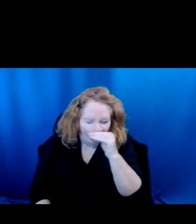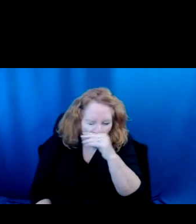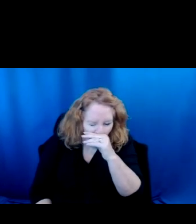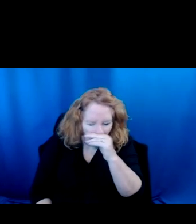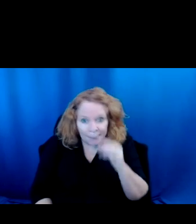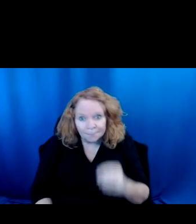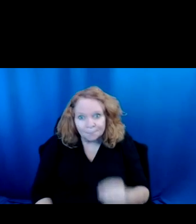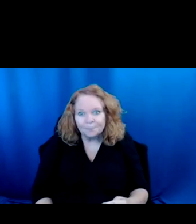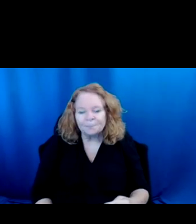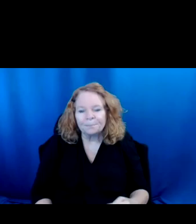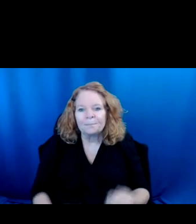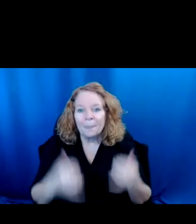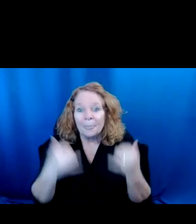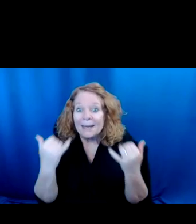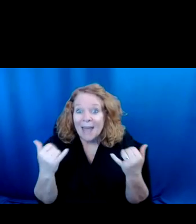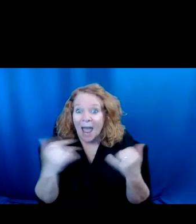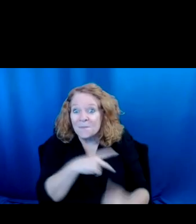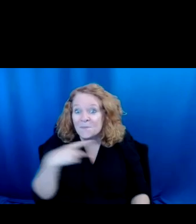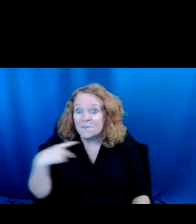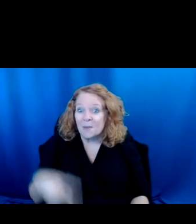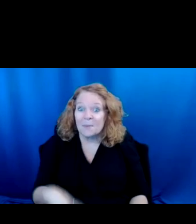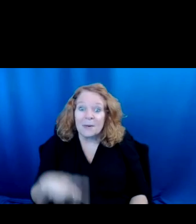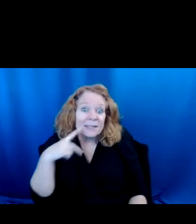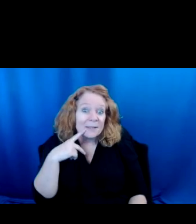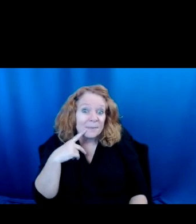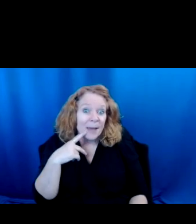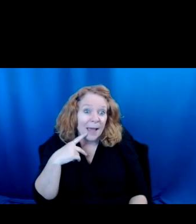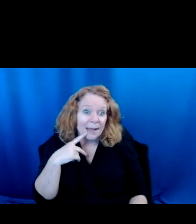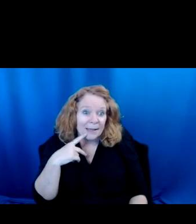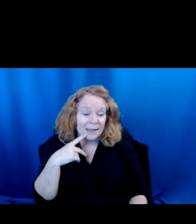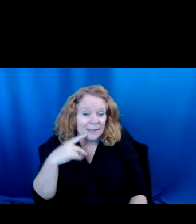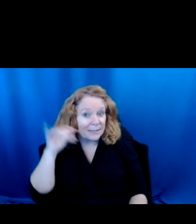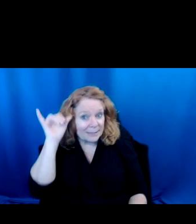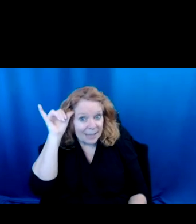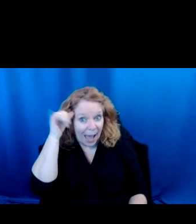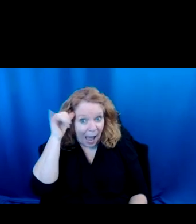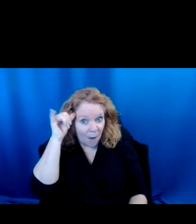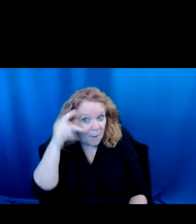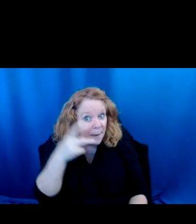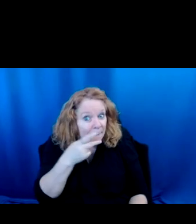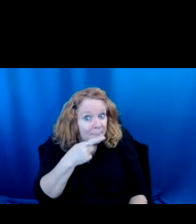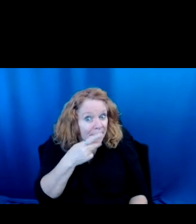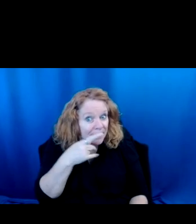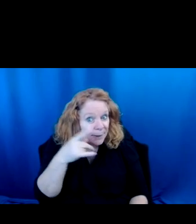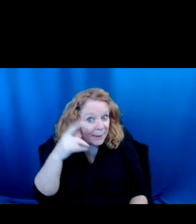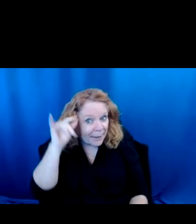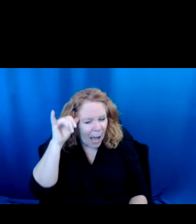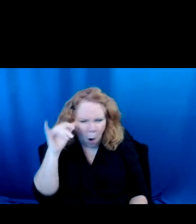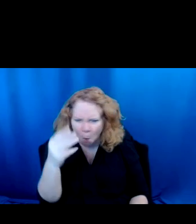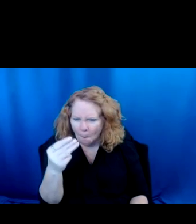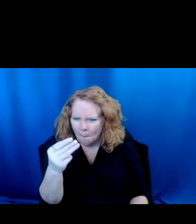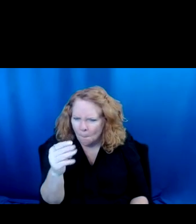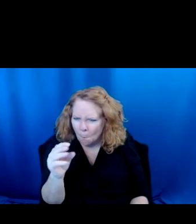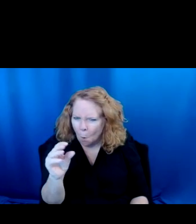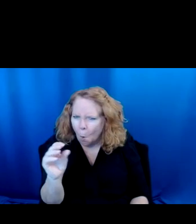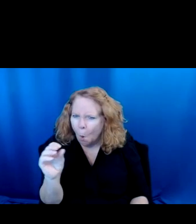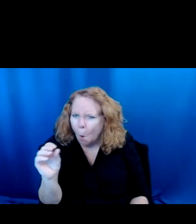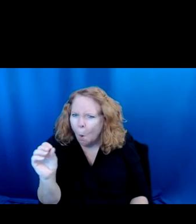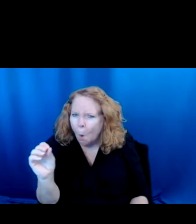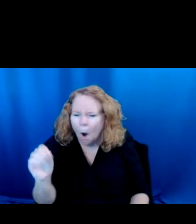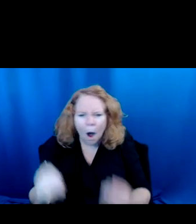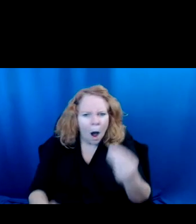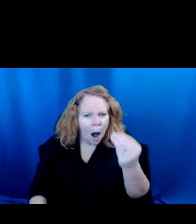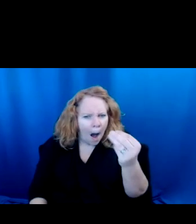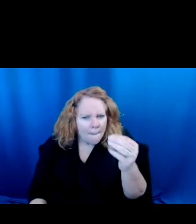Now, Princess Peggy's cow, Penelope Pink Cow, moo,